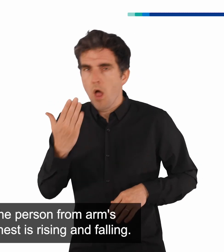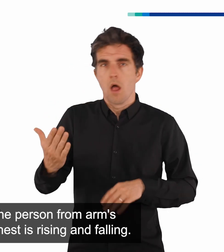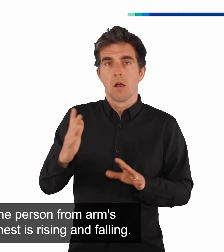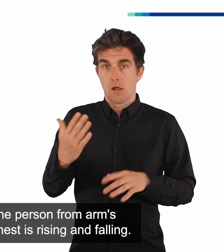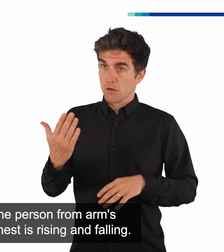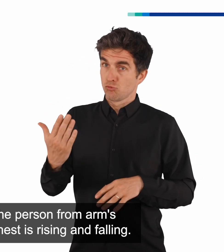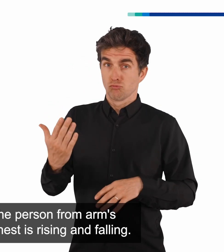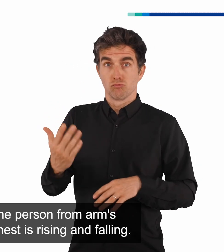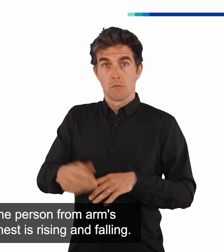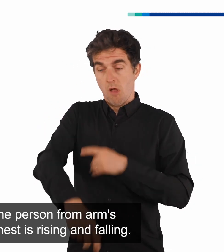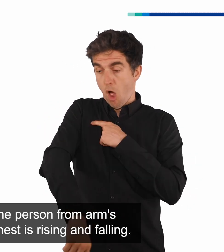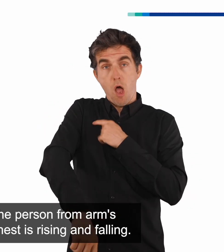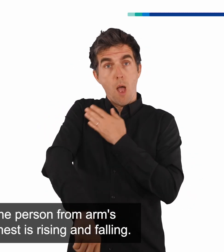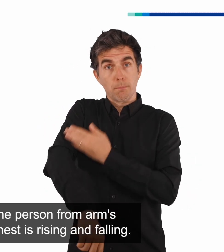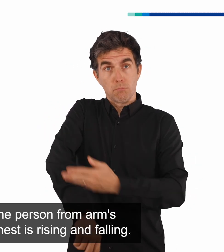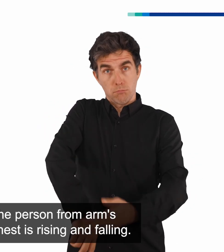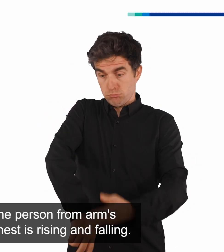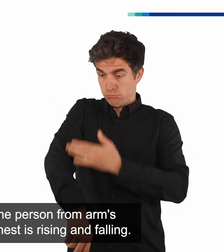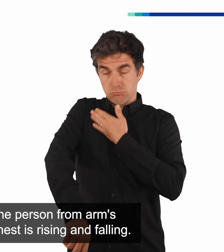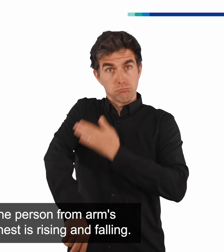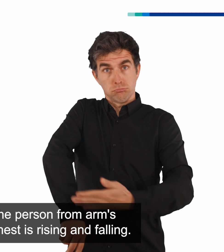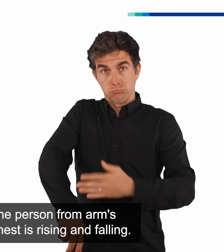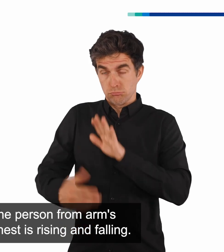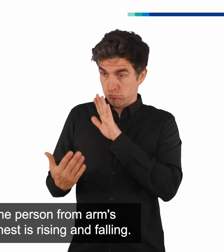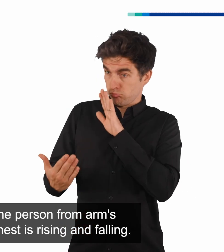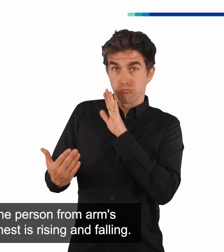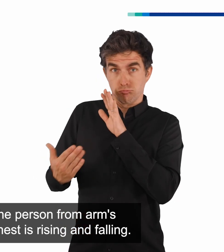not breathing normally, call 999.